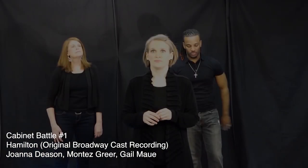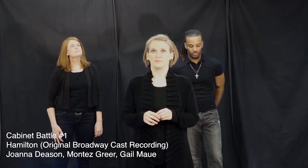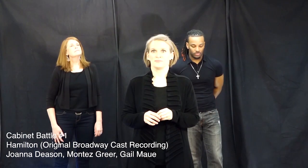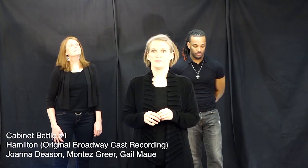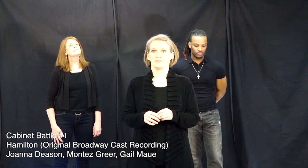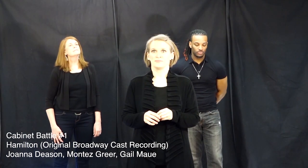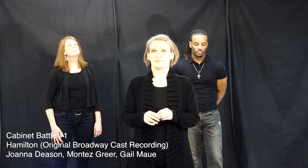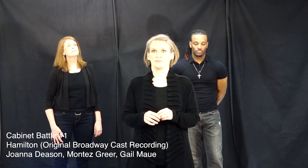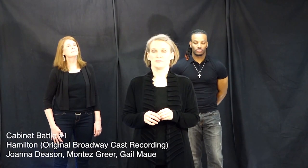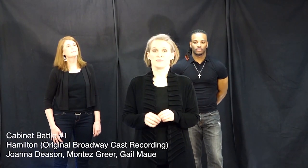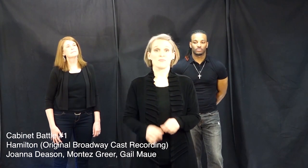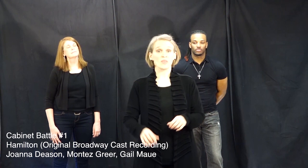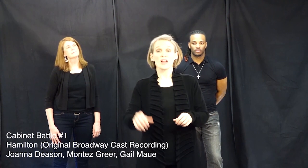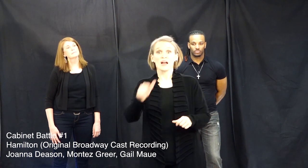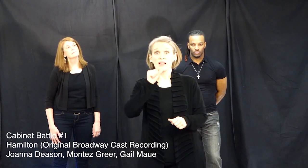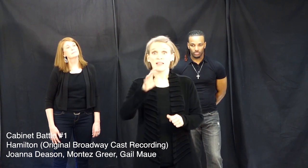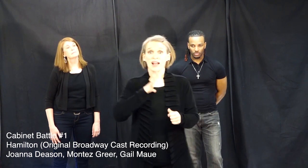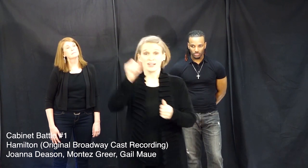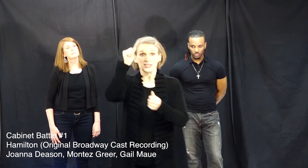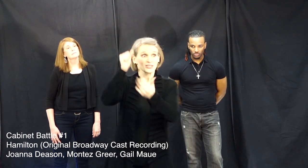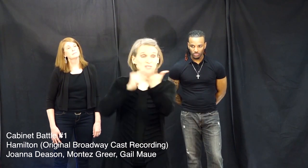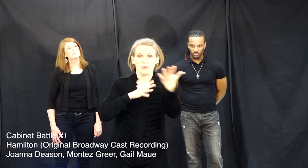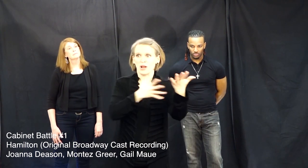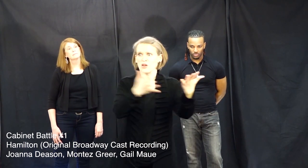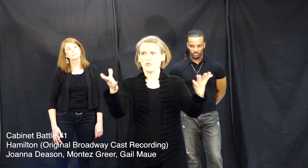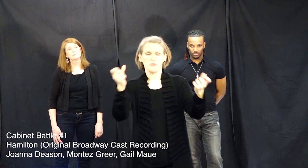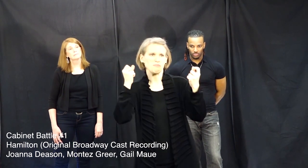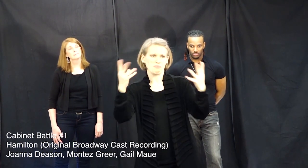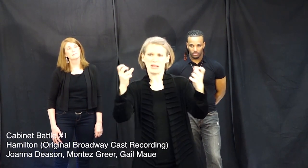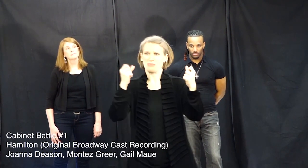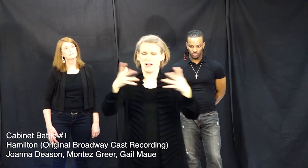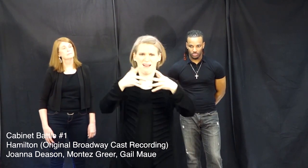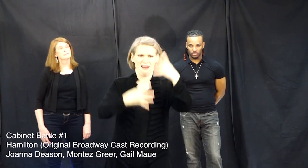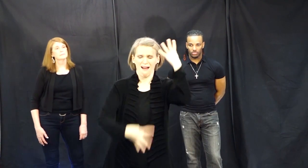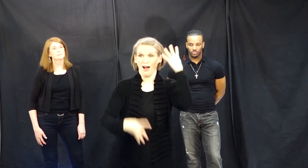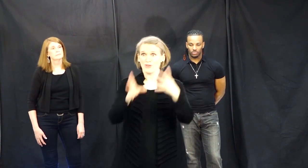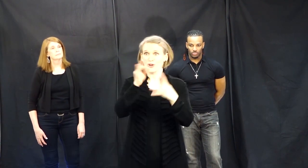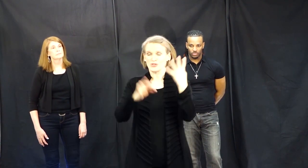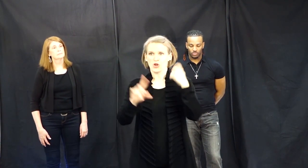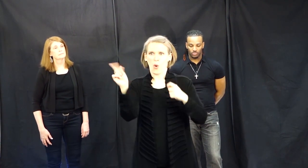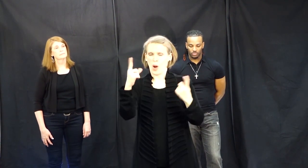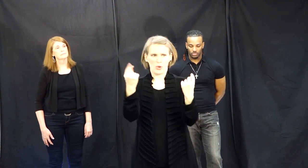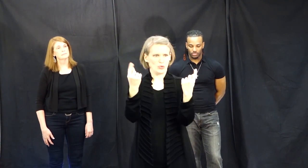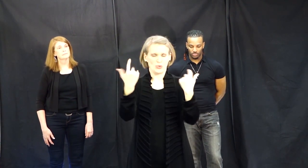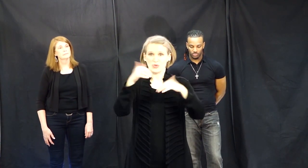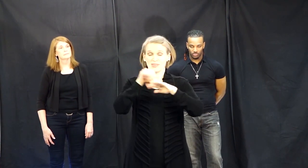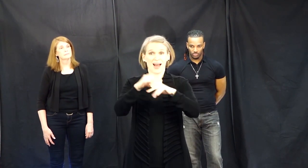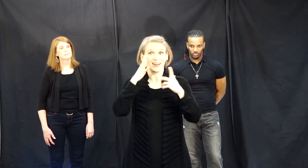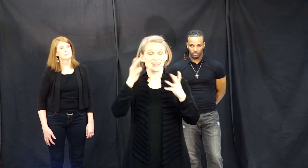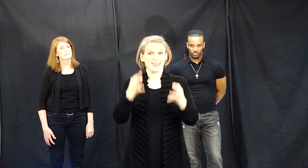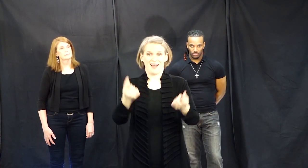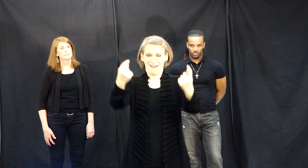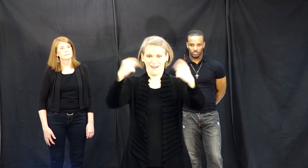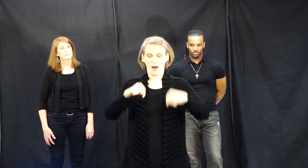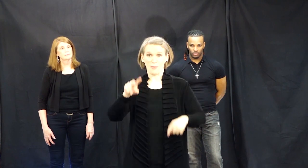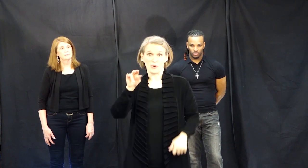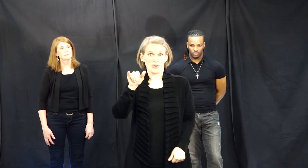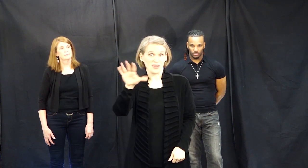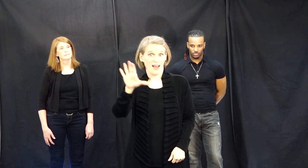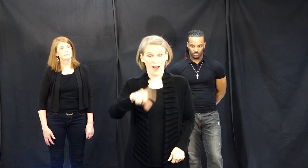Ladies and gentlemen, you could have been anywhere in the world tonight, but you're here with us in New York City. Are you ready for a